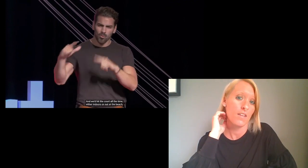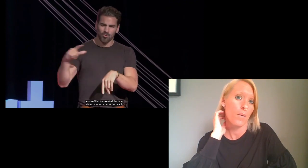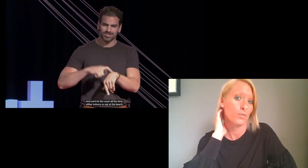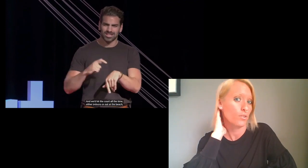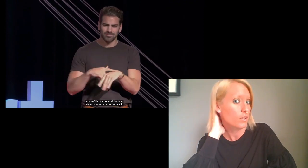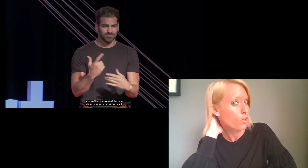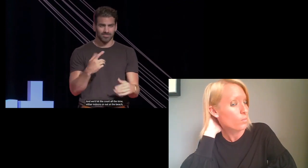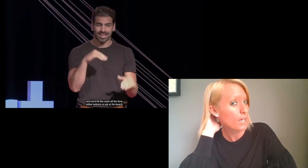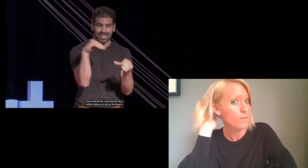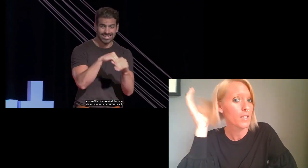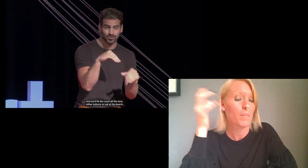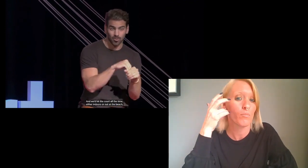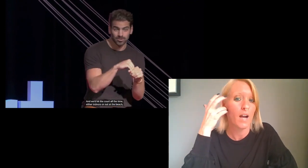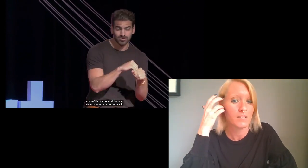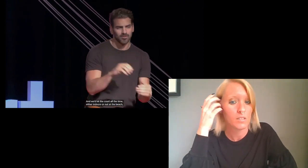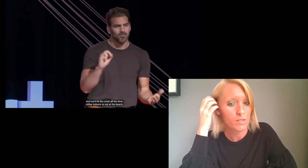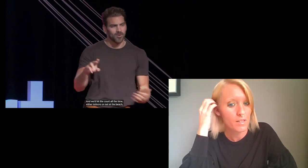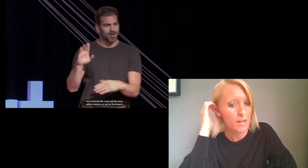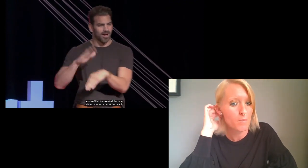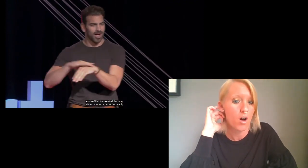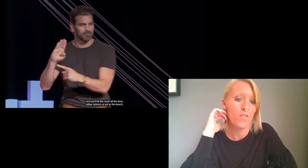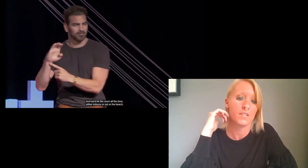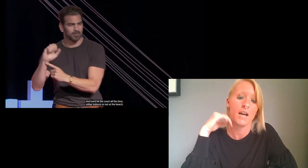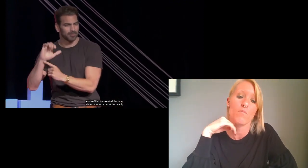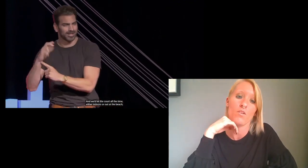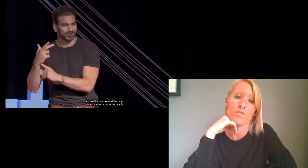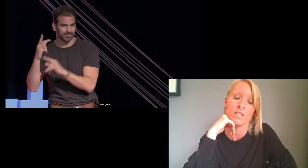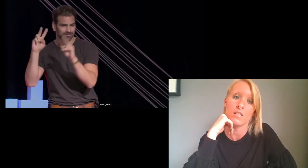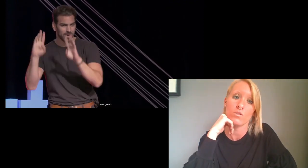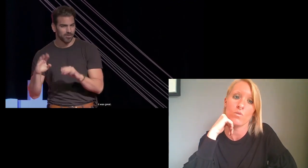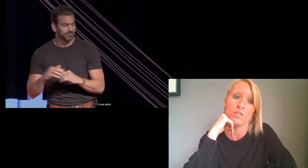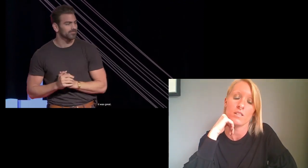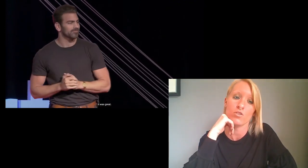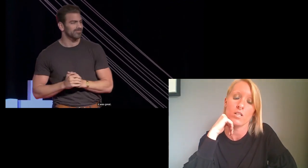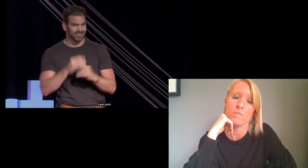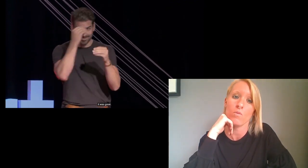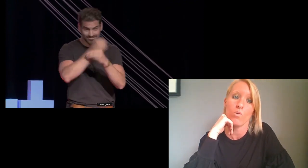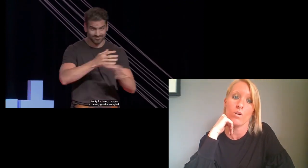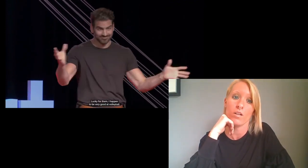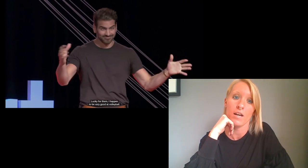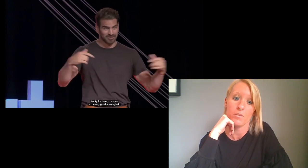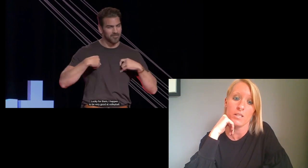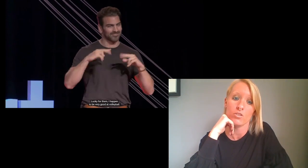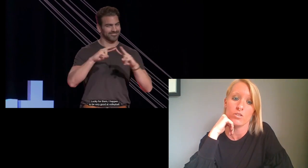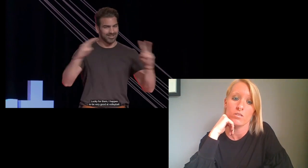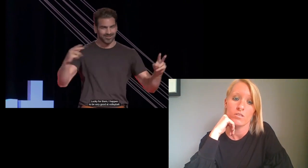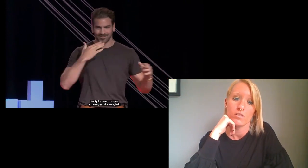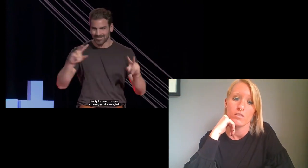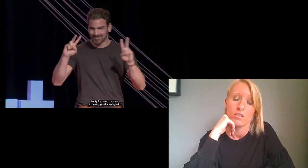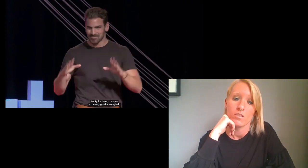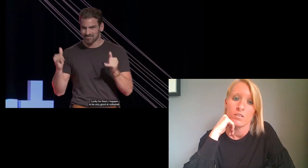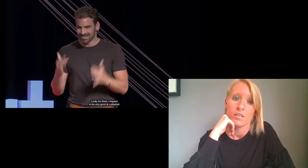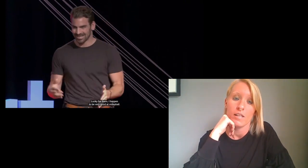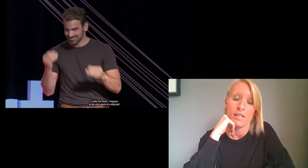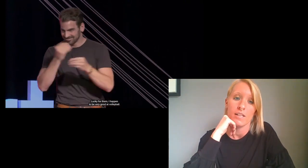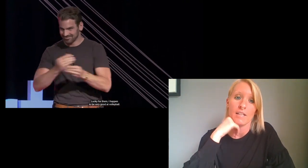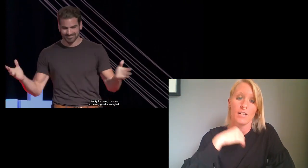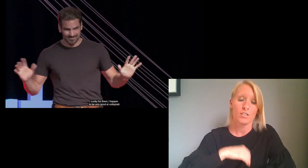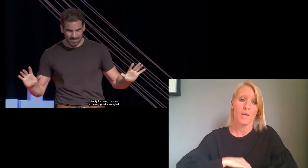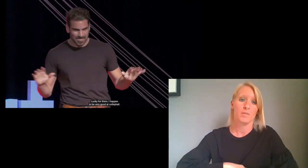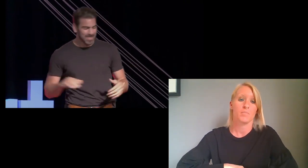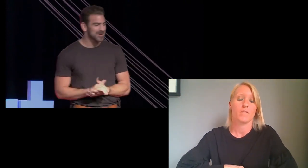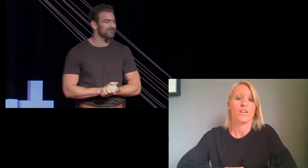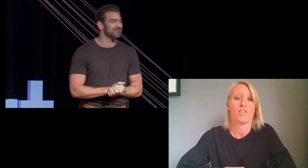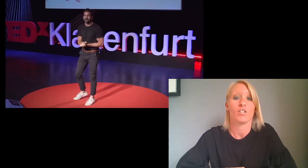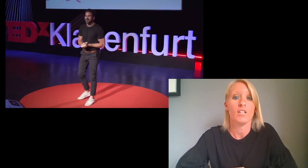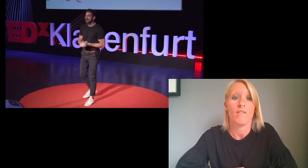I had the opportunity to go play with them and practice with them all the time, whether it was indoors at the gym or at the beach. And I